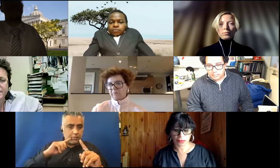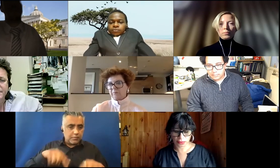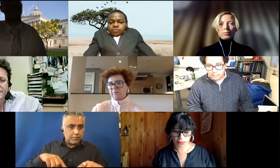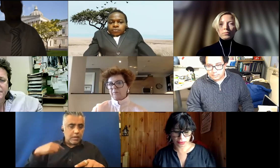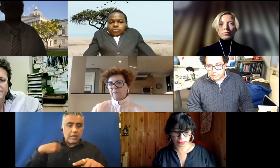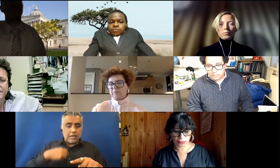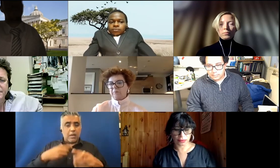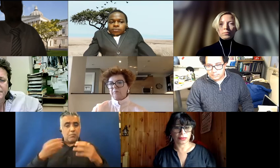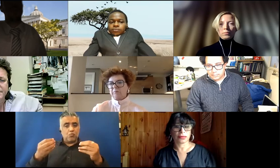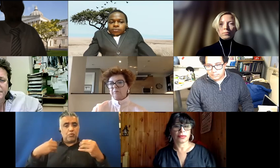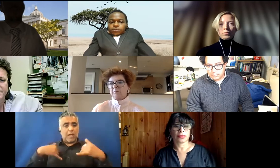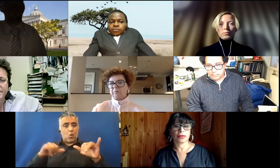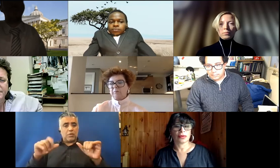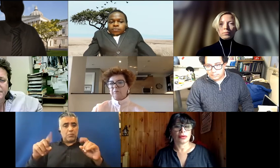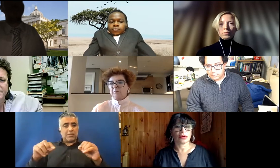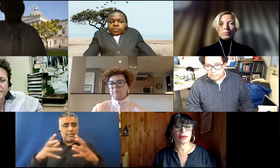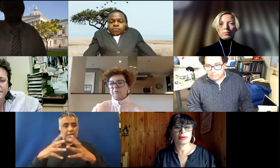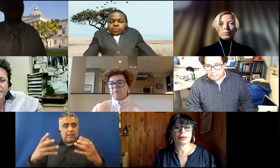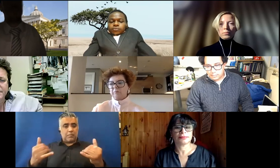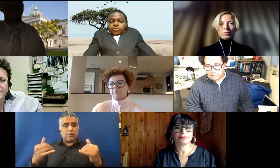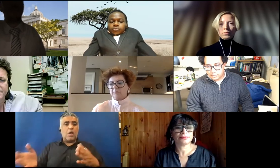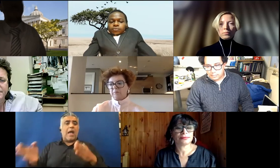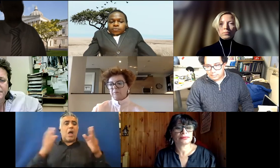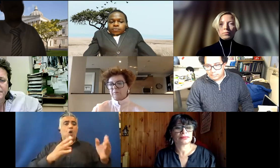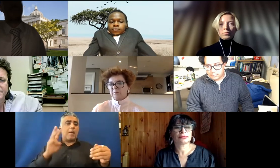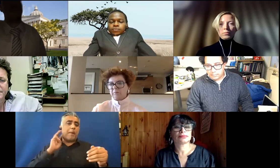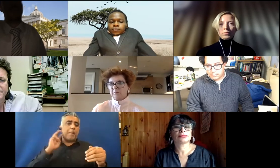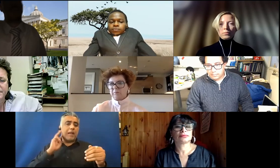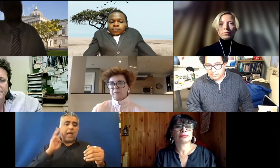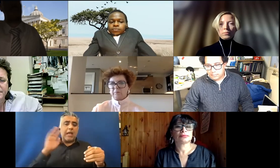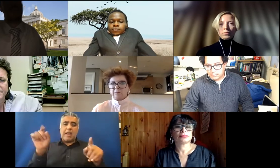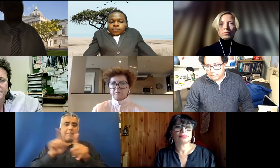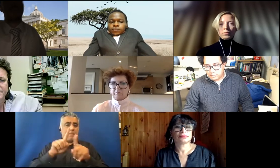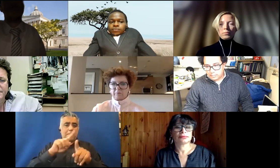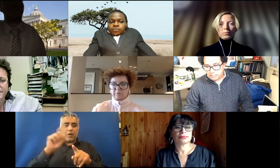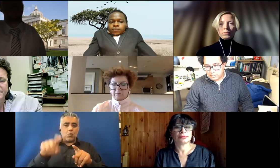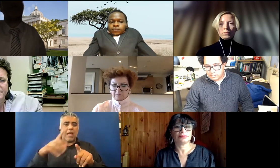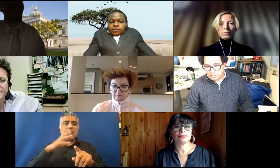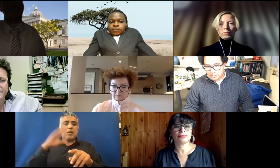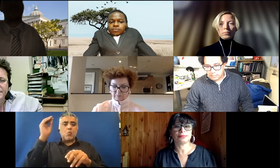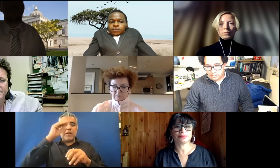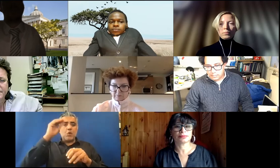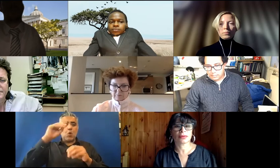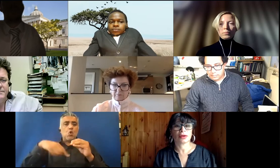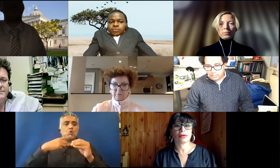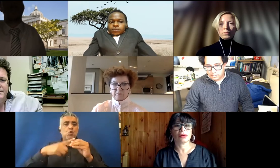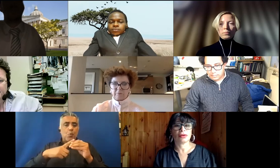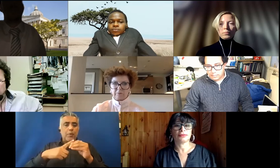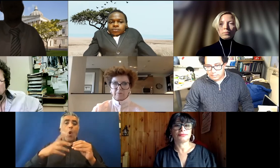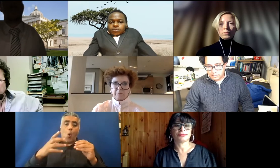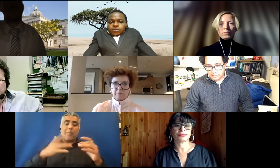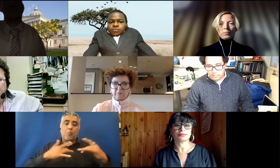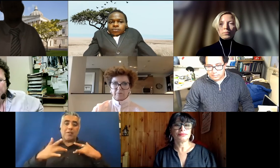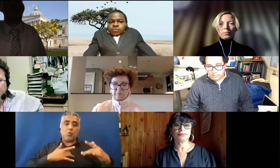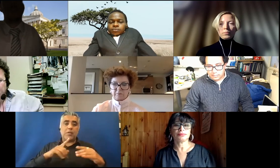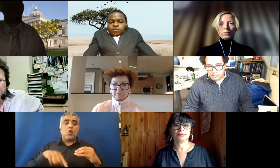do in a moment. Pamela, can I ask you the same question? What's your opinion about our concerns in terms